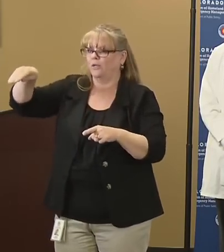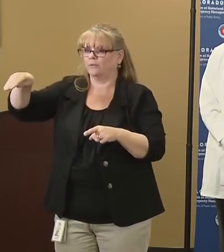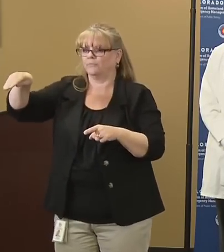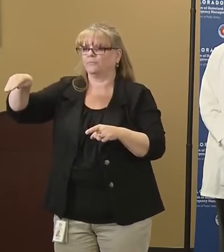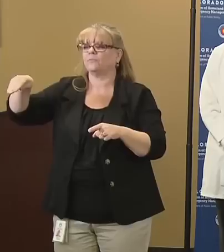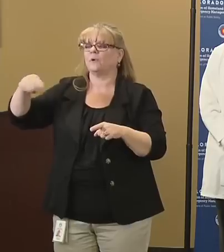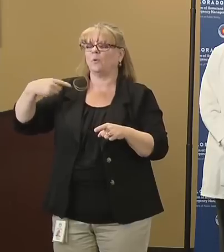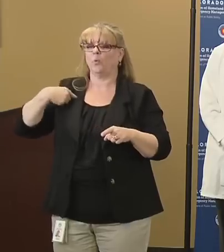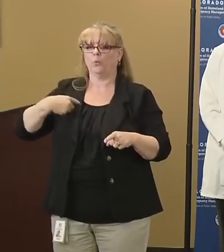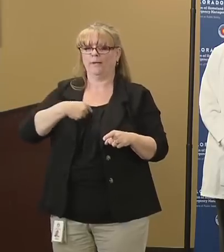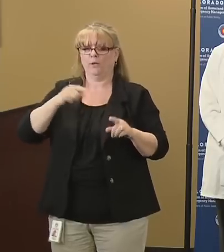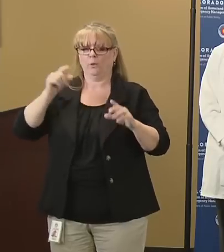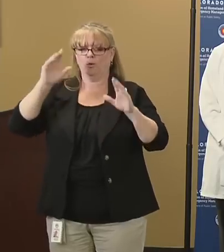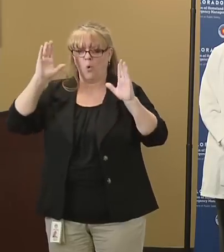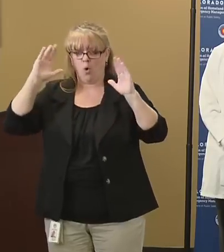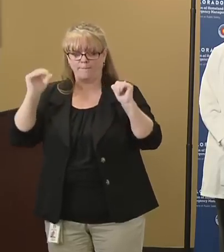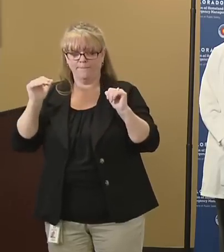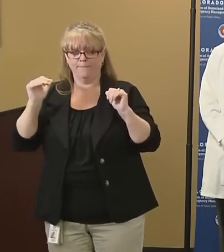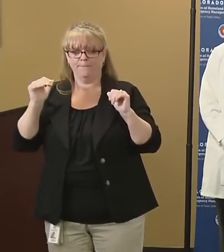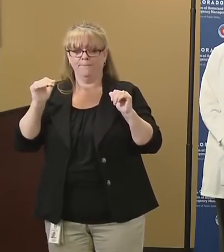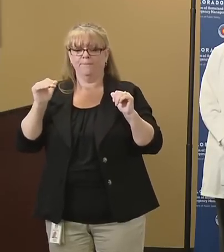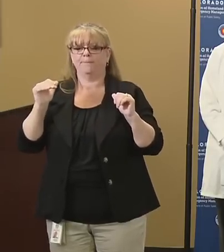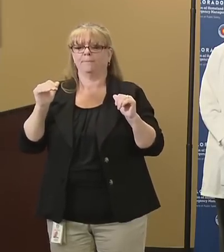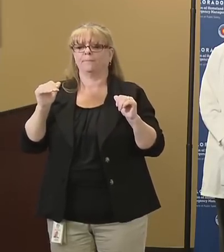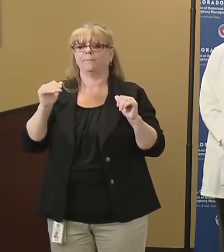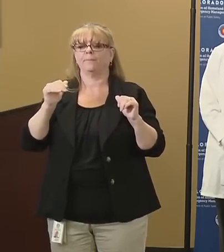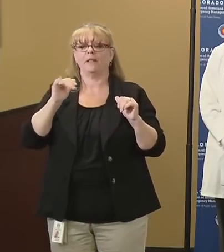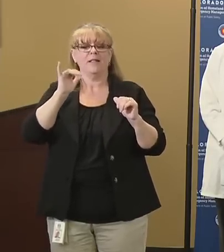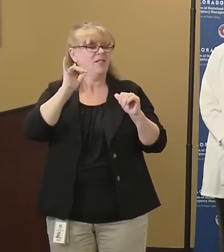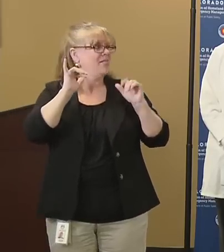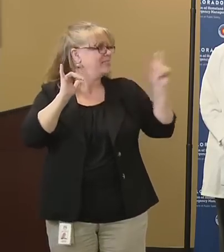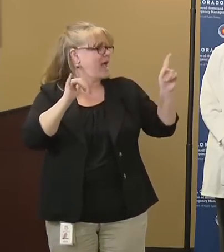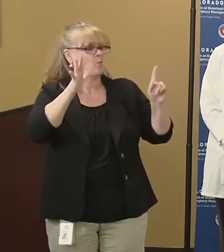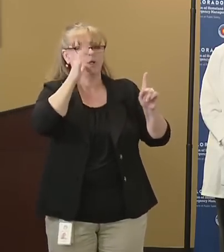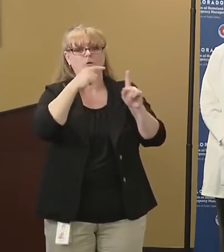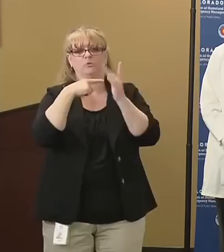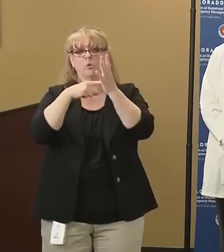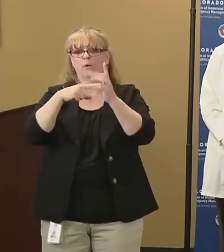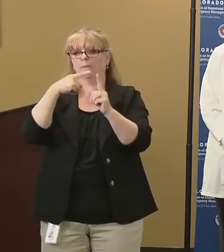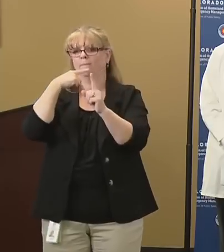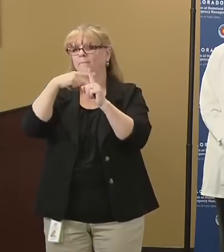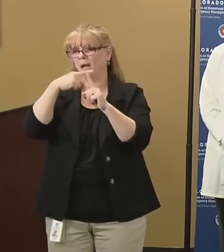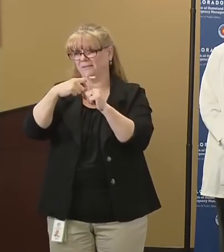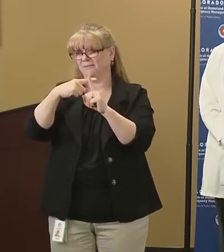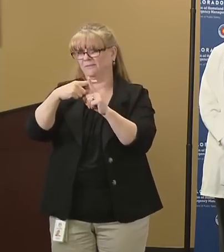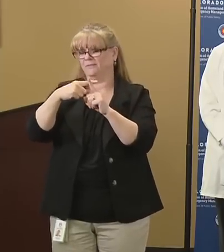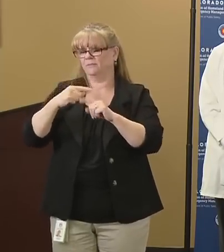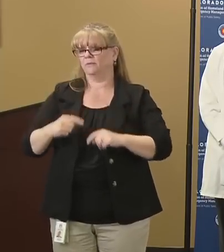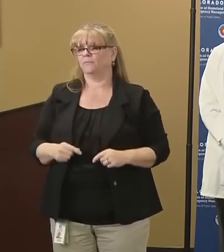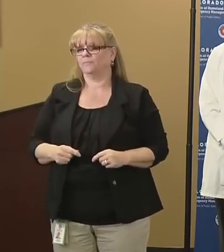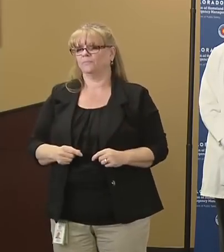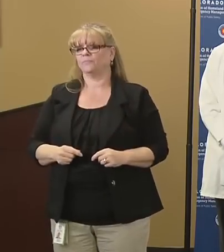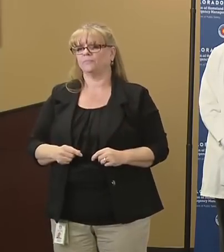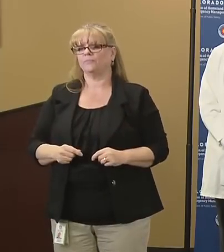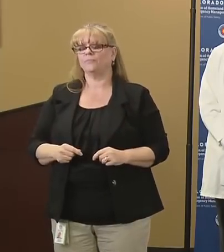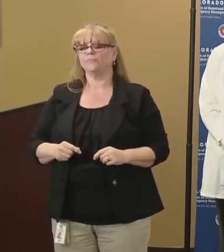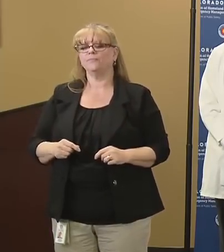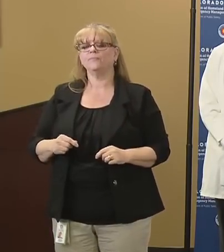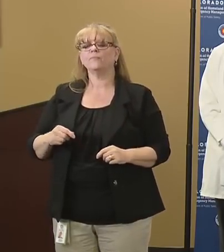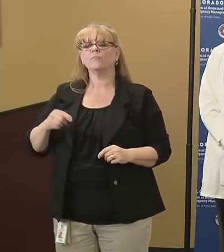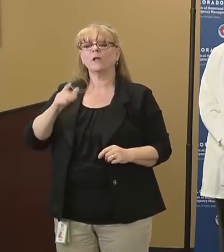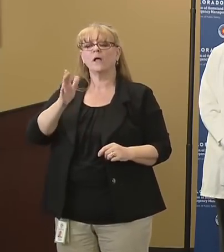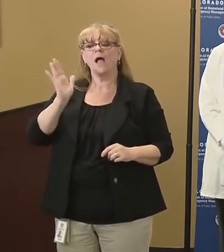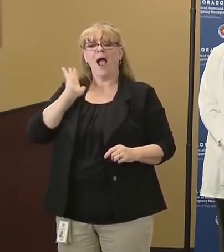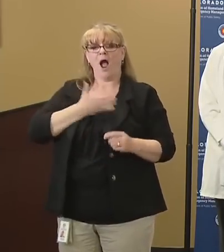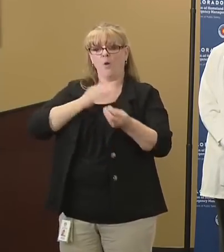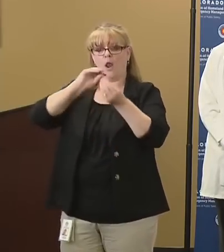really, really hope that this has a bigger effect. Now, a couple caveats. Of course, this is only based on positive tests that